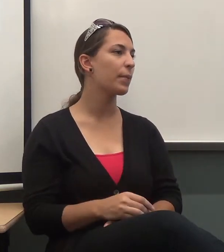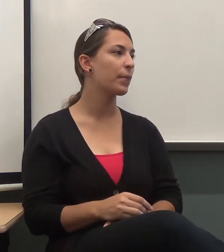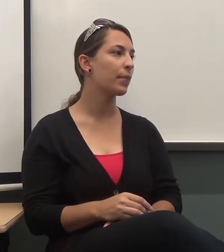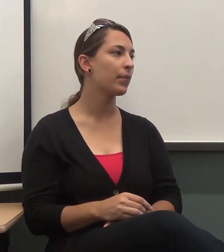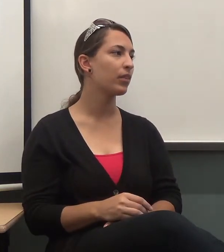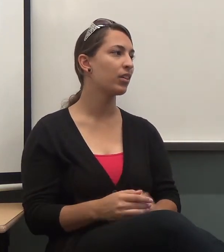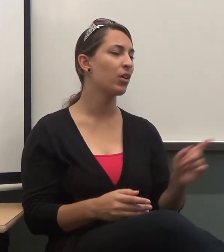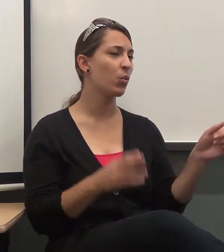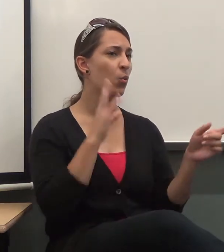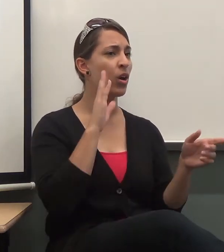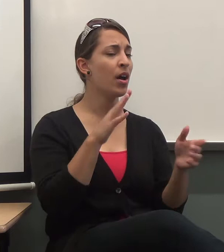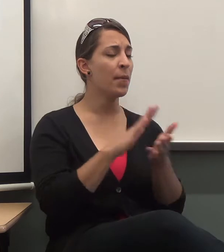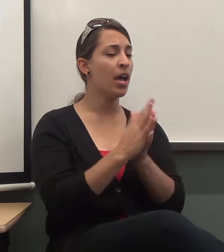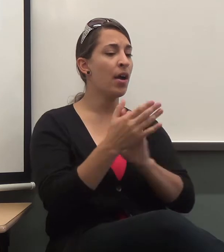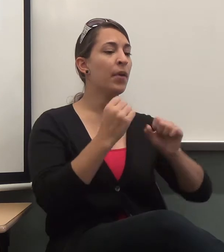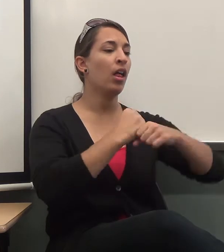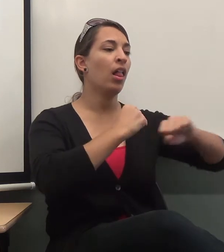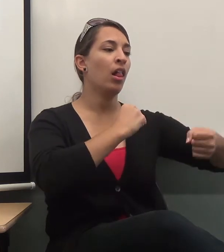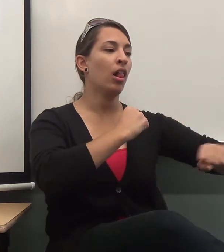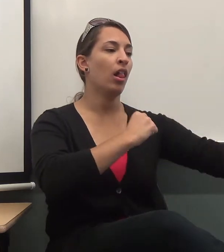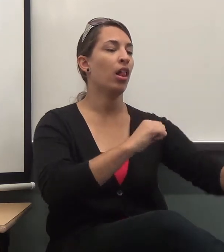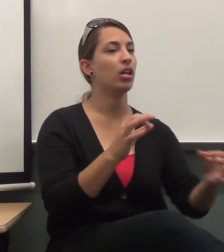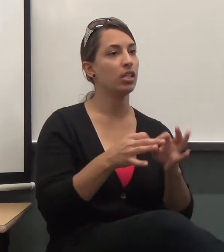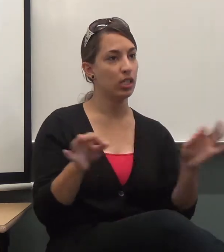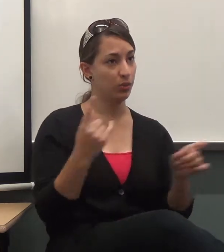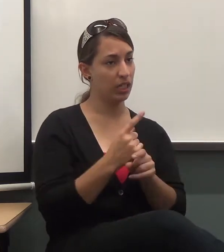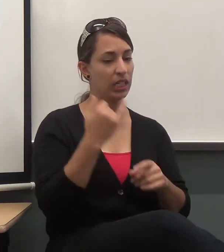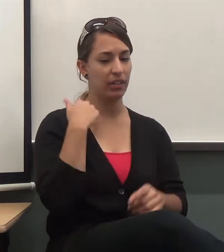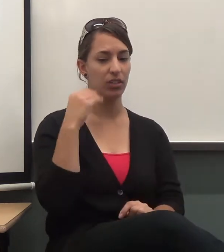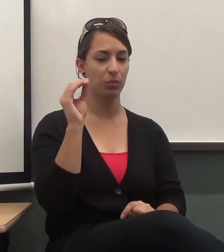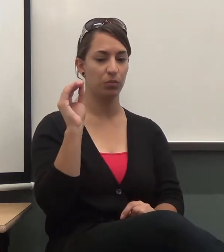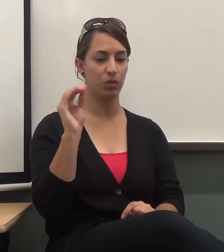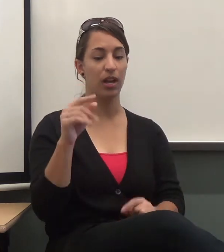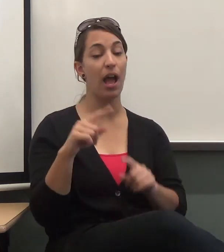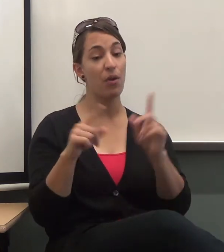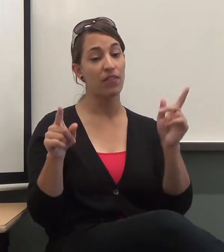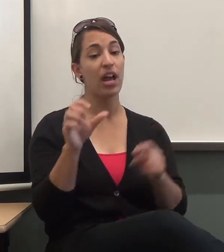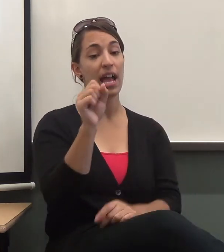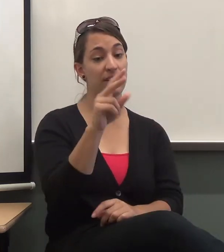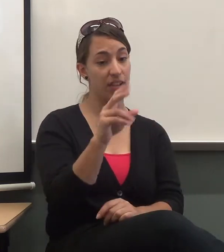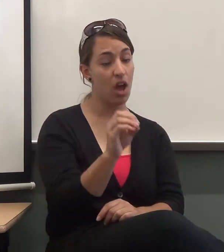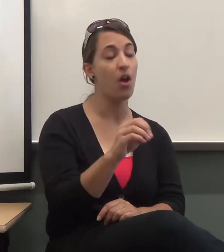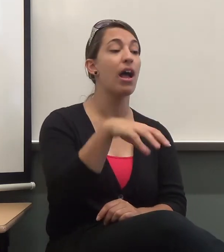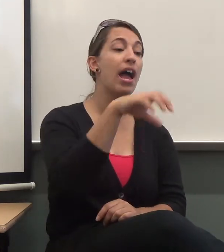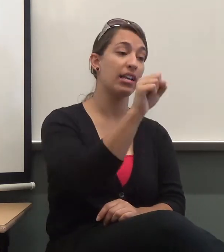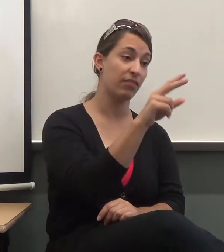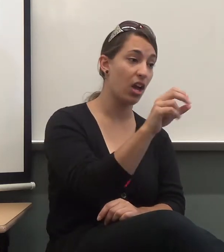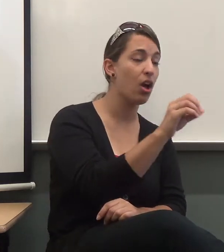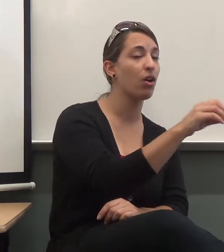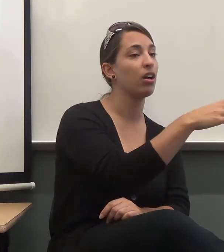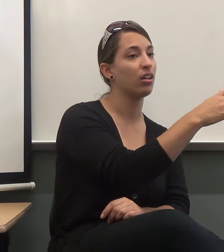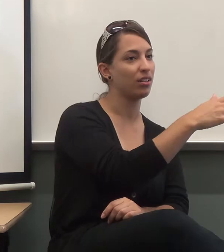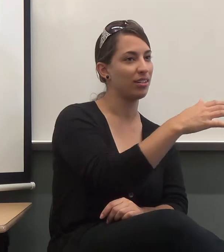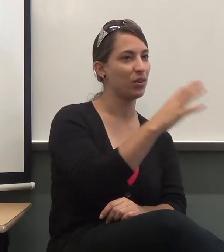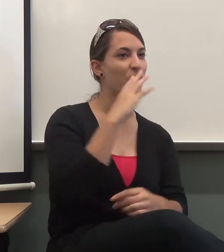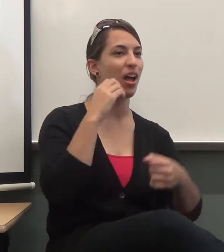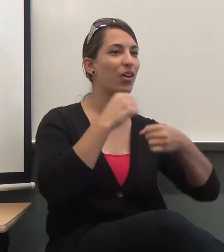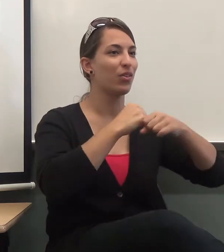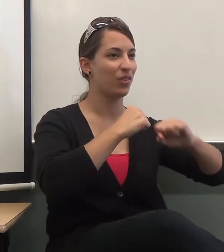run-on sentence if you were to write that, wouldn't it? There needs to be a pause, doesn't there? Where's that pause go? In between That's your right. zeros.